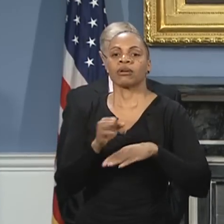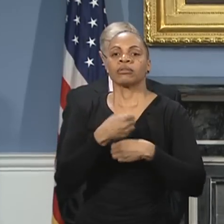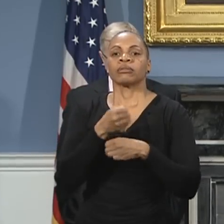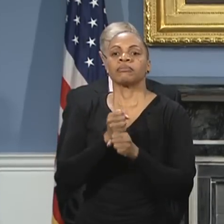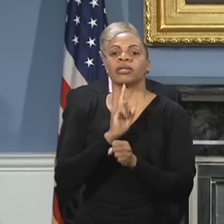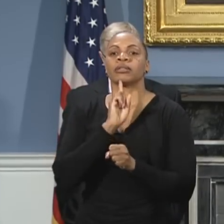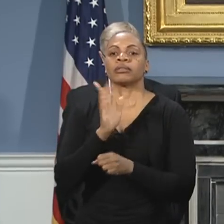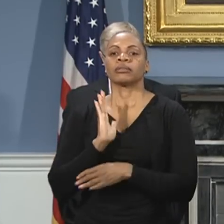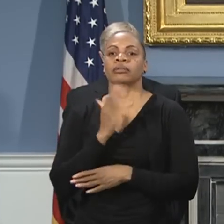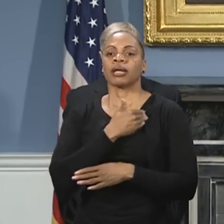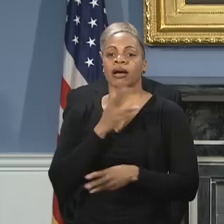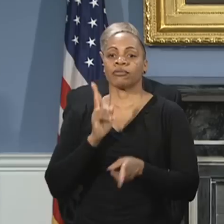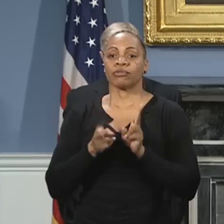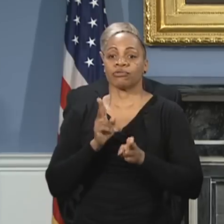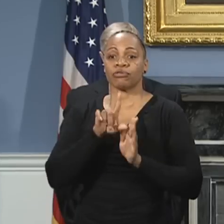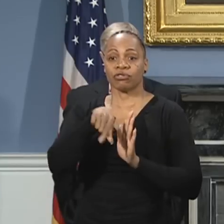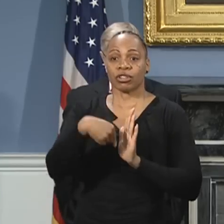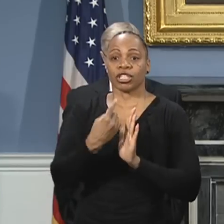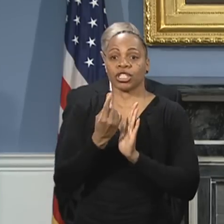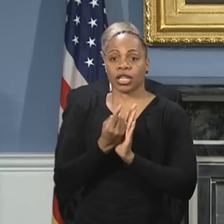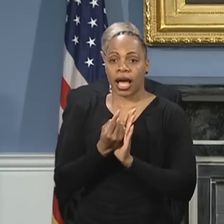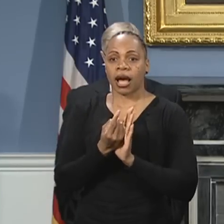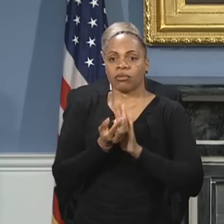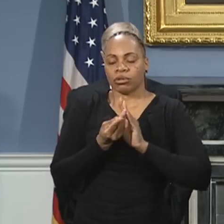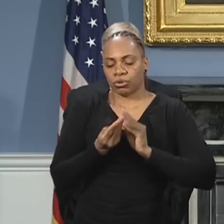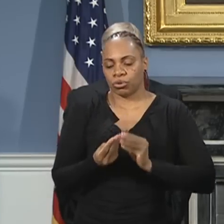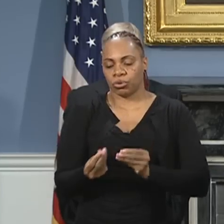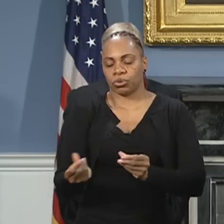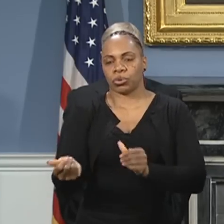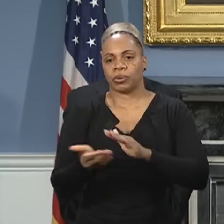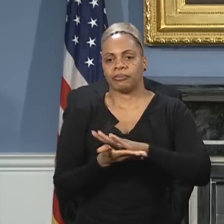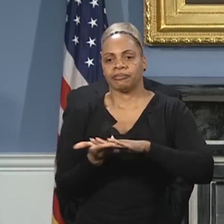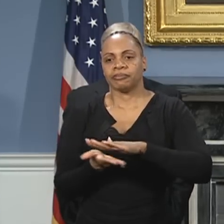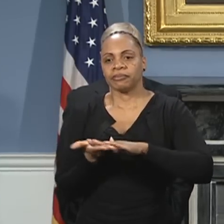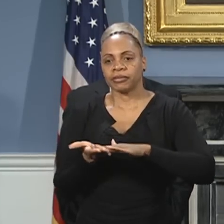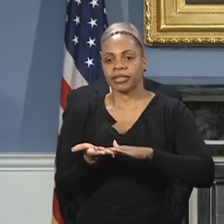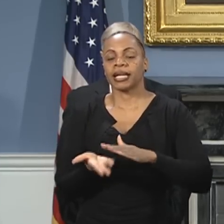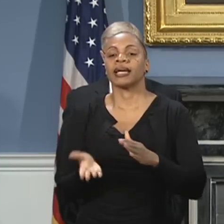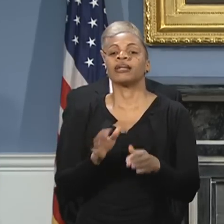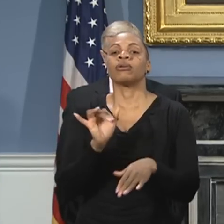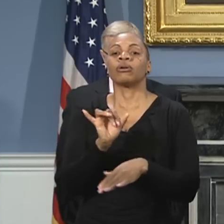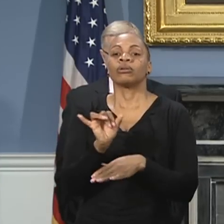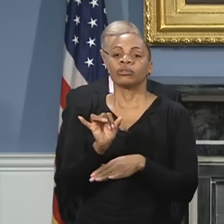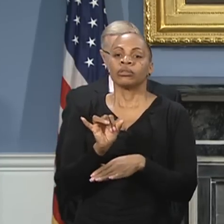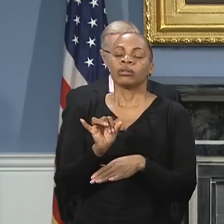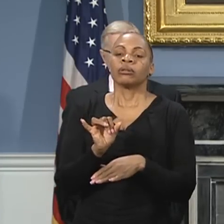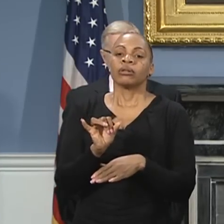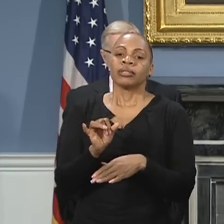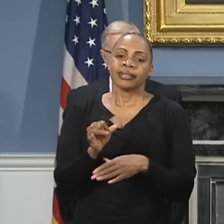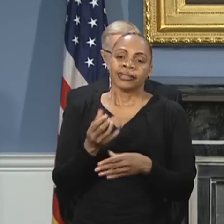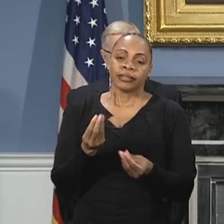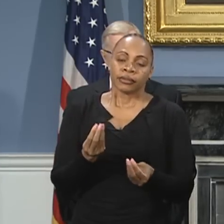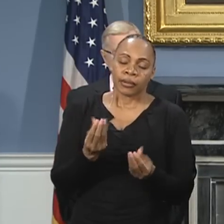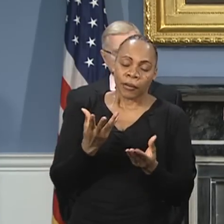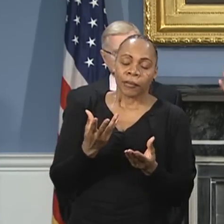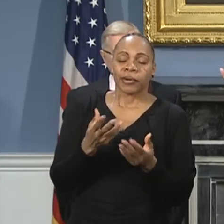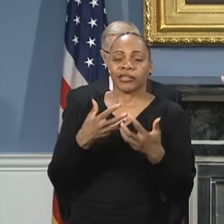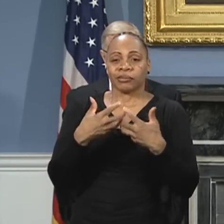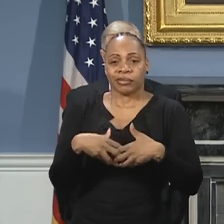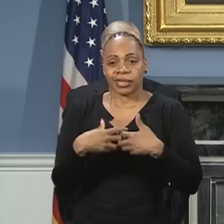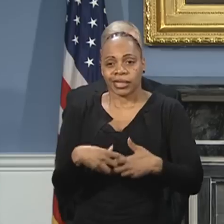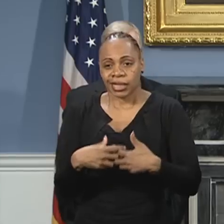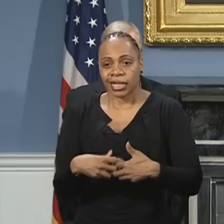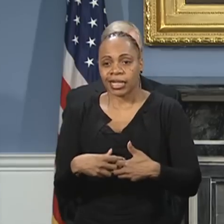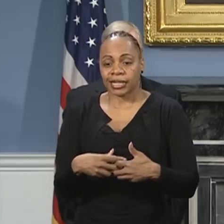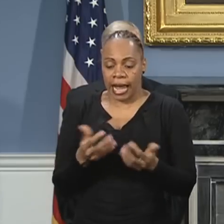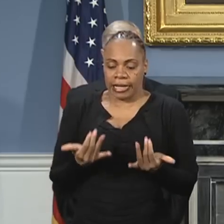we need those primary streets open. And there's only so much equipment and so much personnel, even in their optimal situations like today, where we put